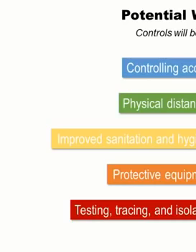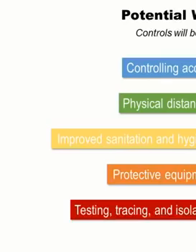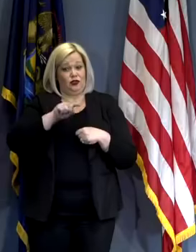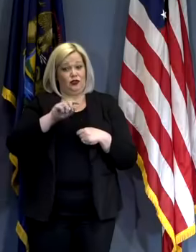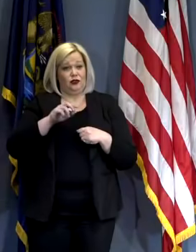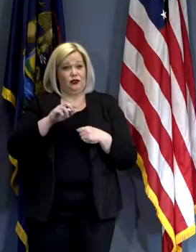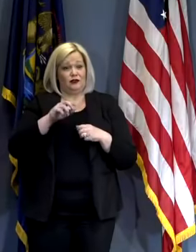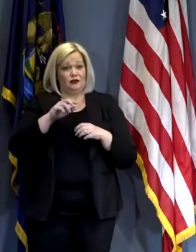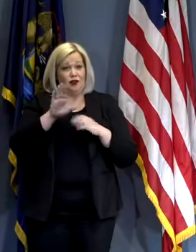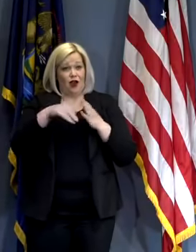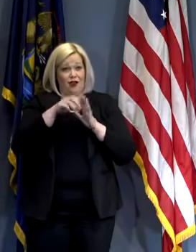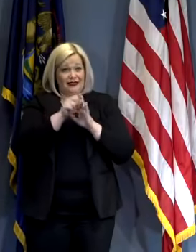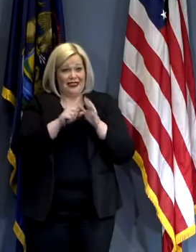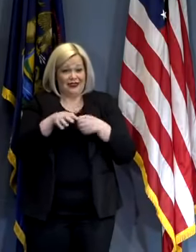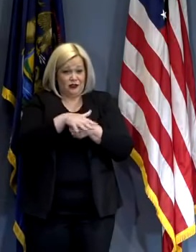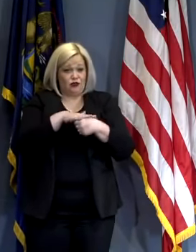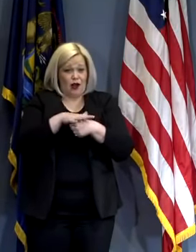well,